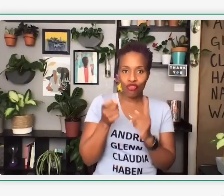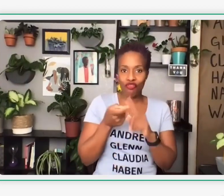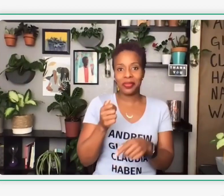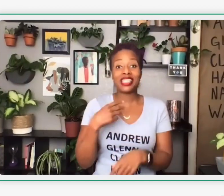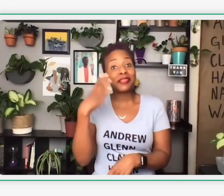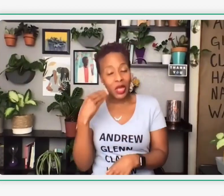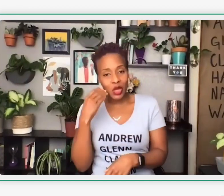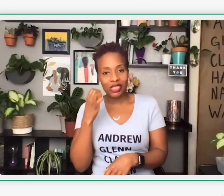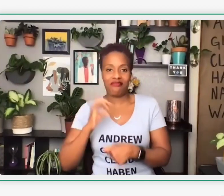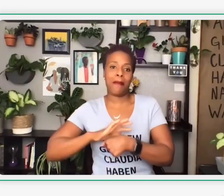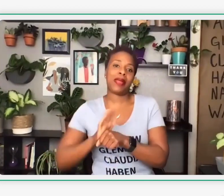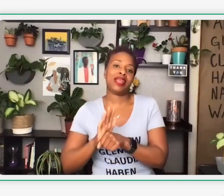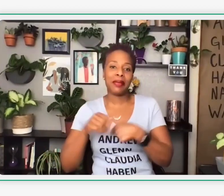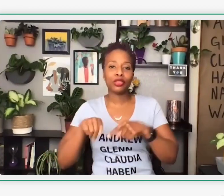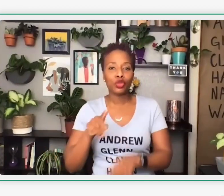number.